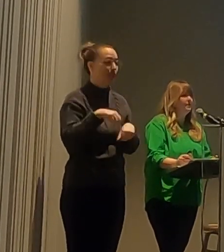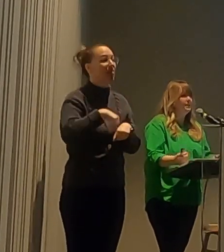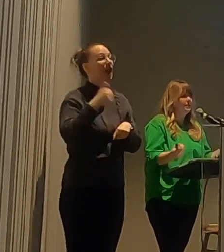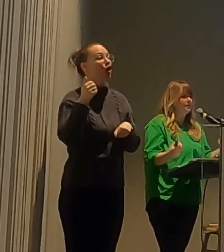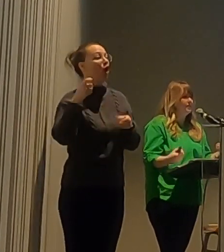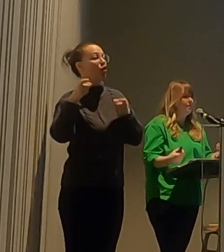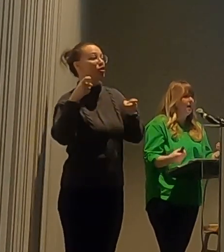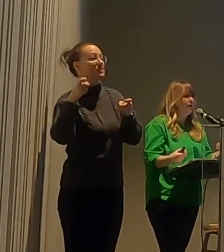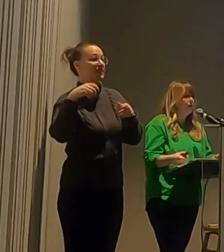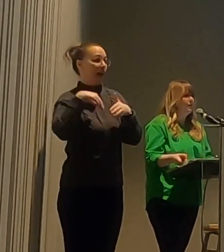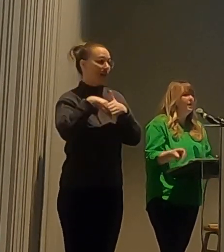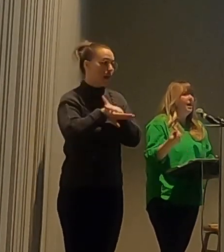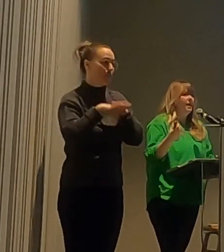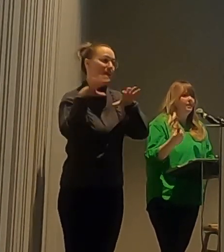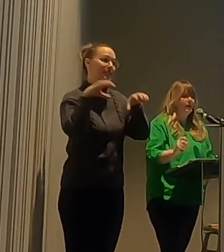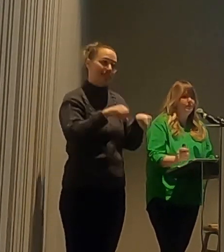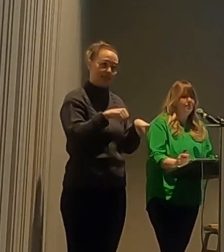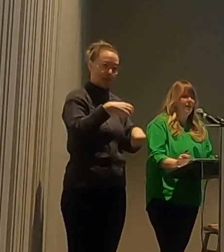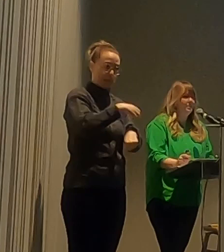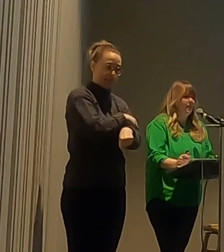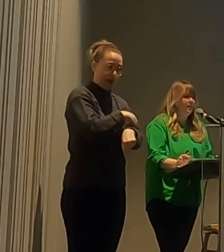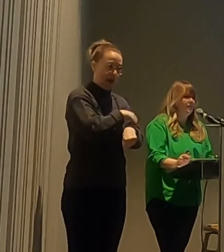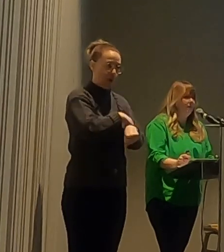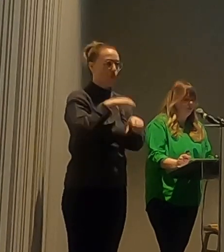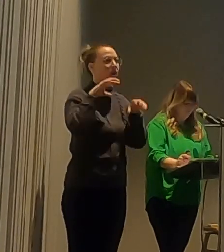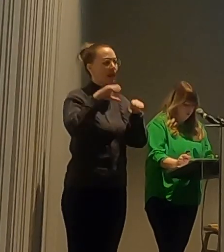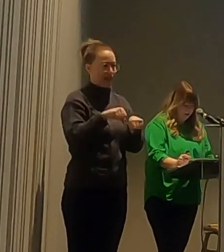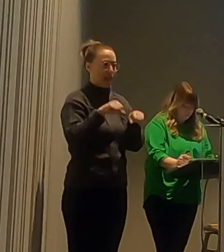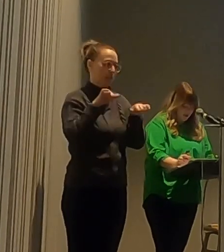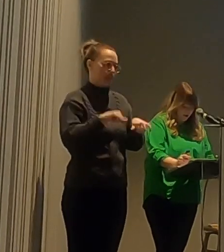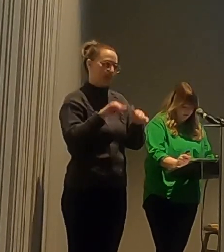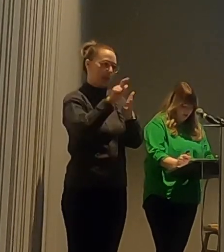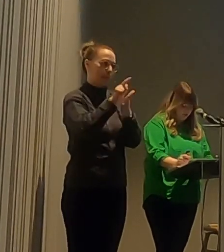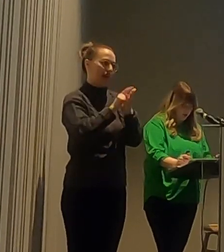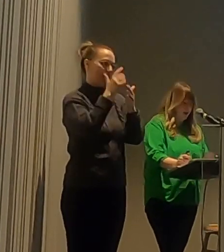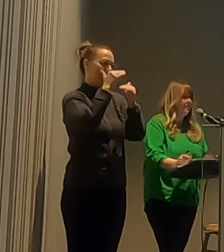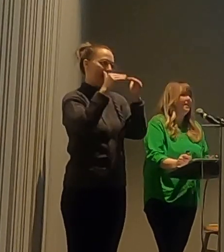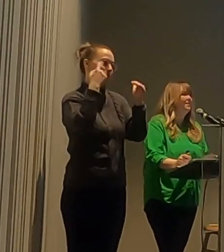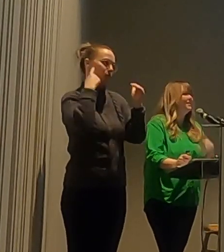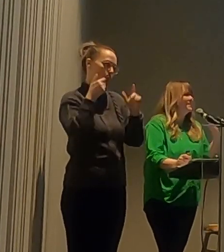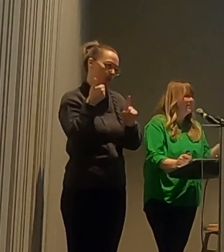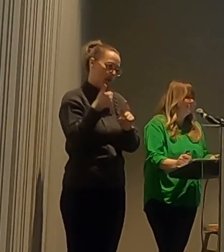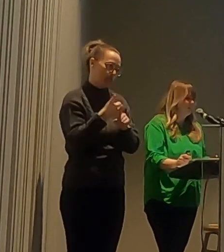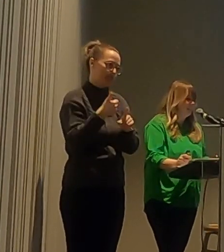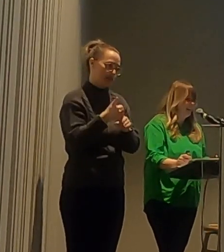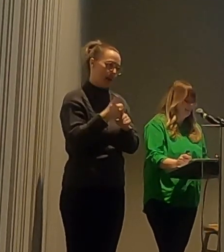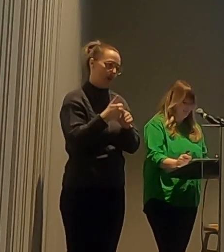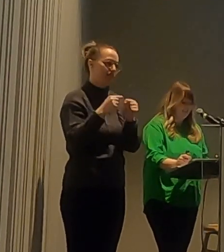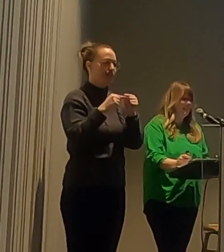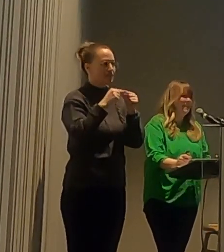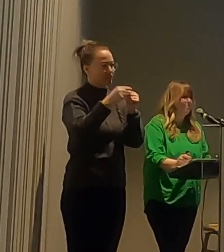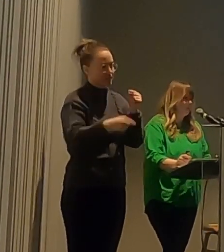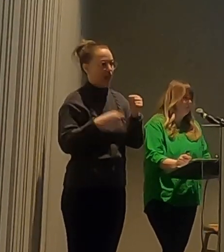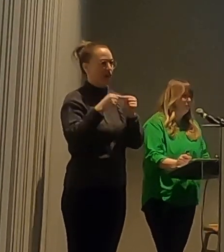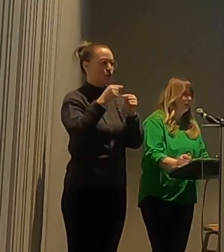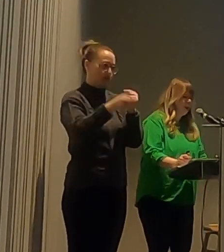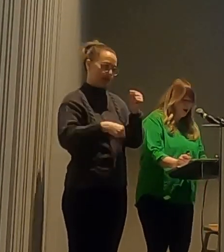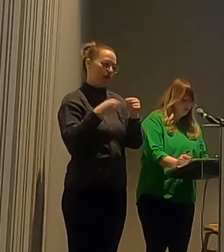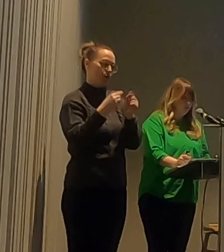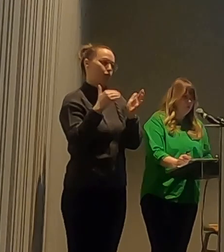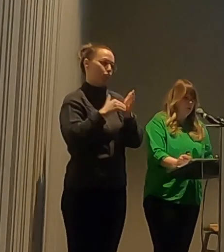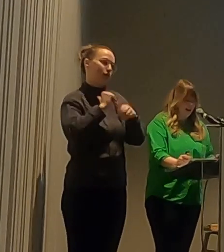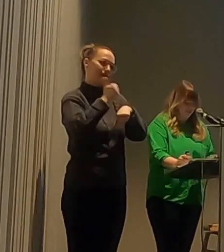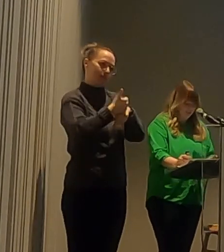comes in, seizes that power, and claims the mandate of heaven for themselves. And then the cycle resets. So this happened